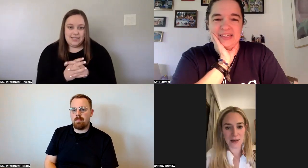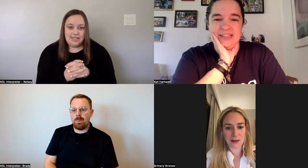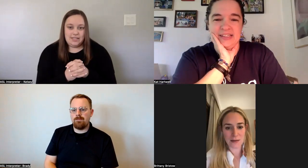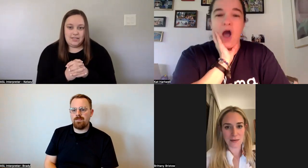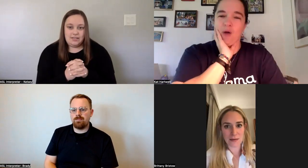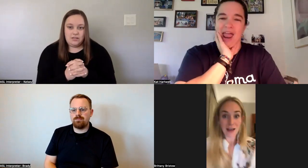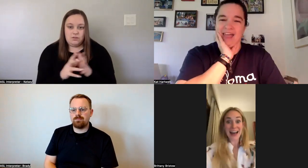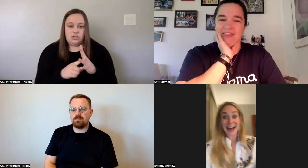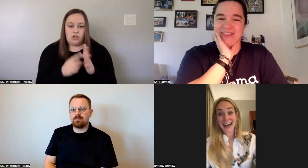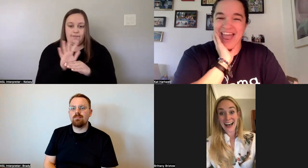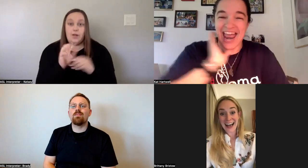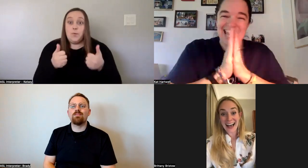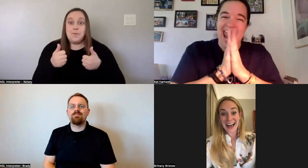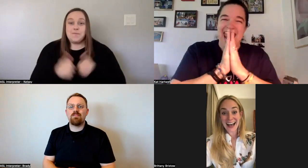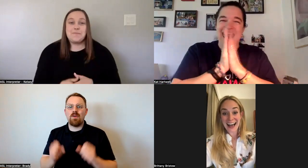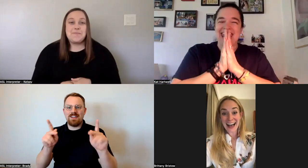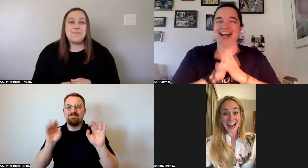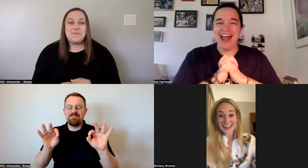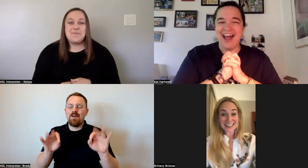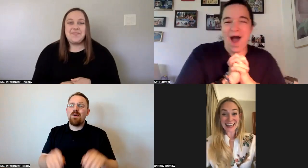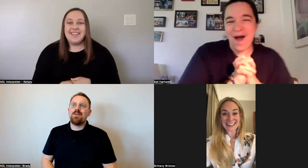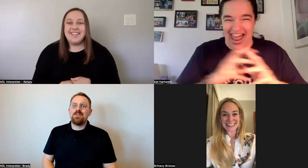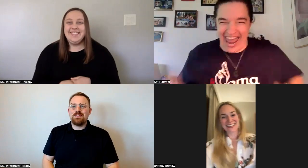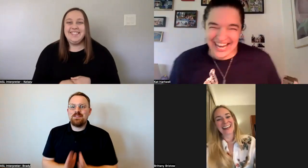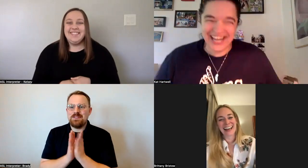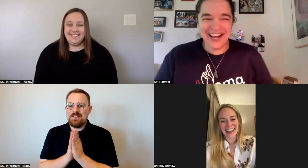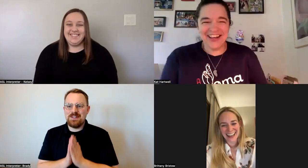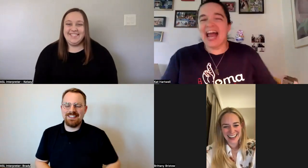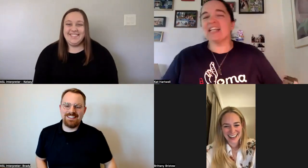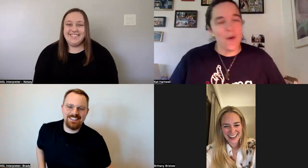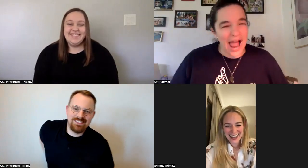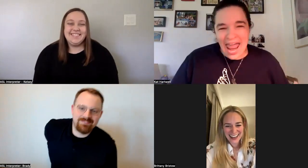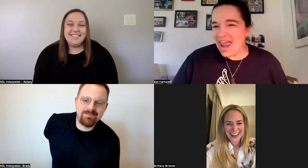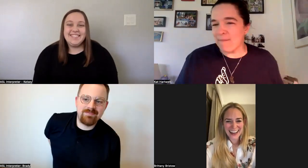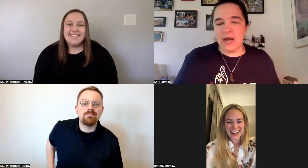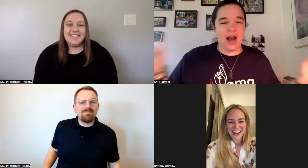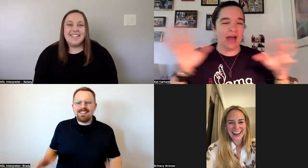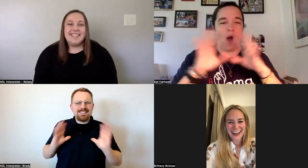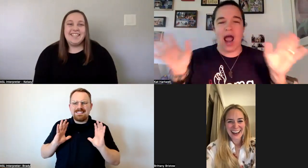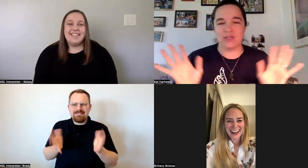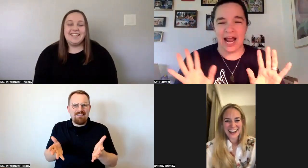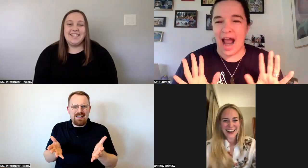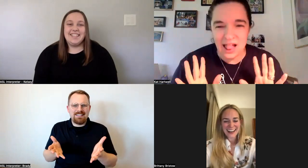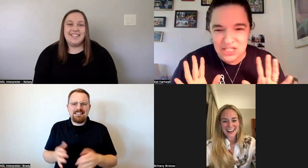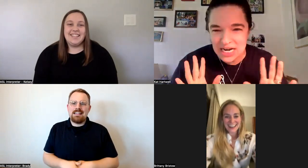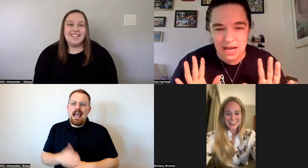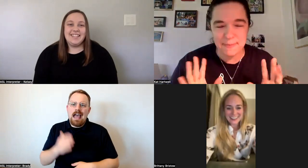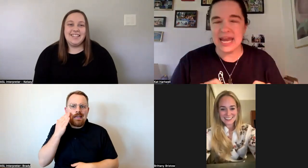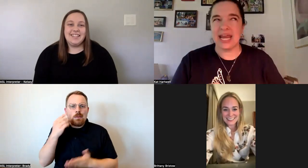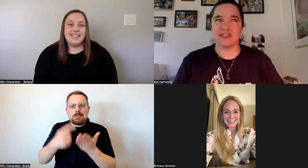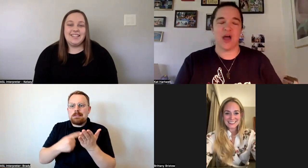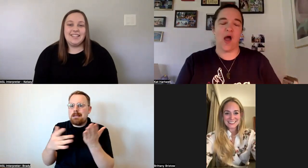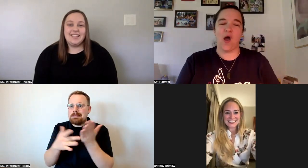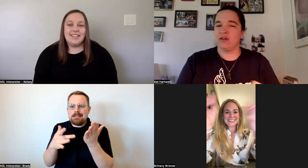Start video. Okay. Yay! Okay. It's okay. I mean, I know how tangled she